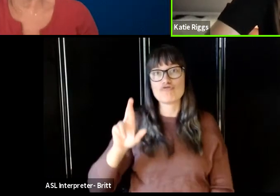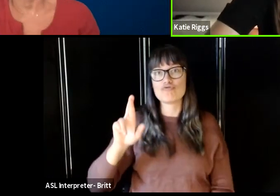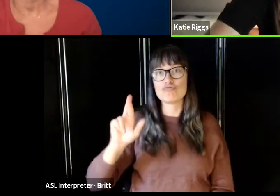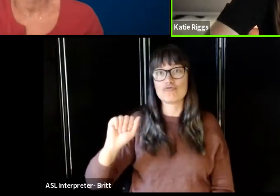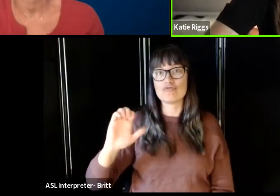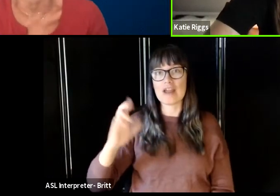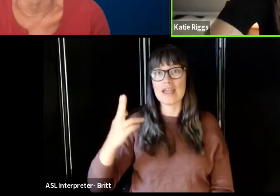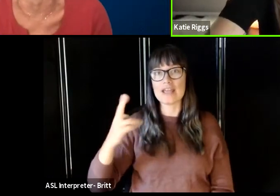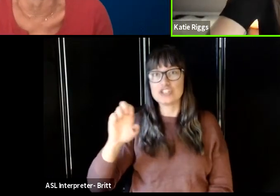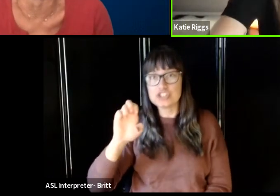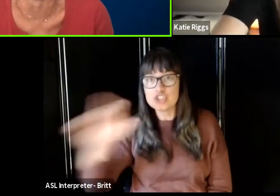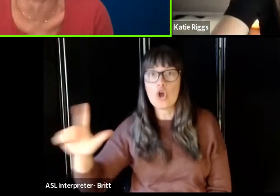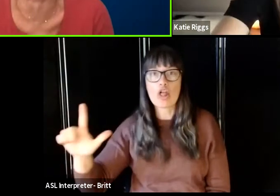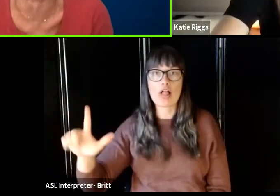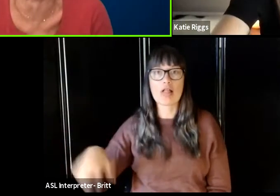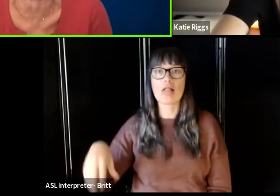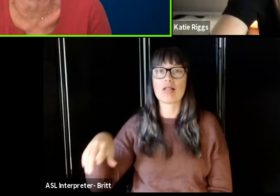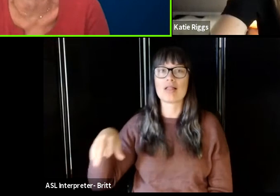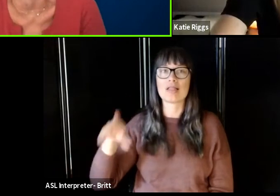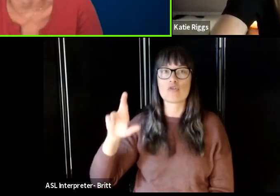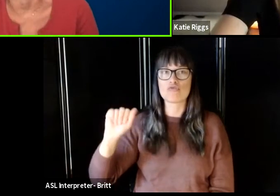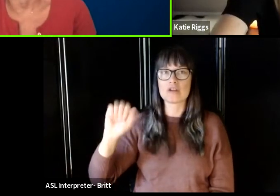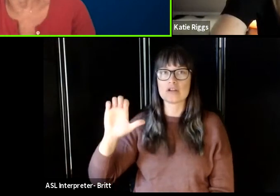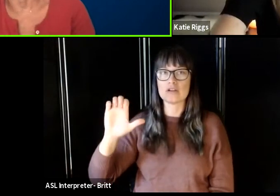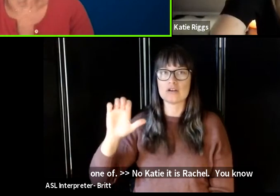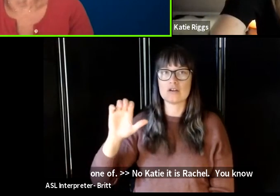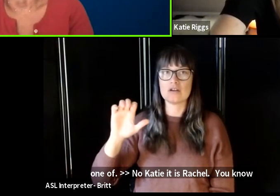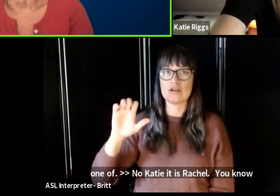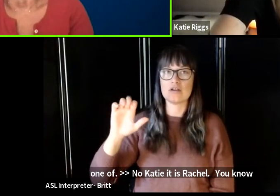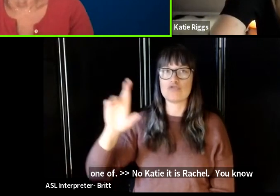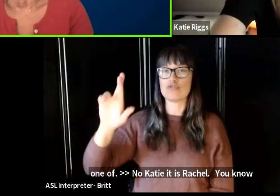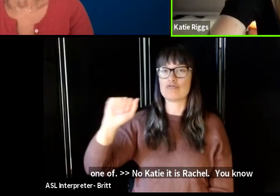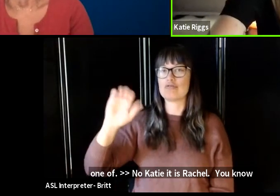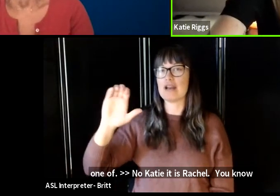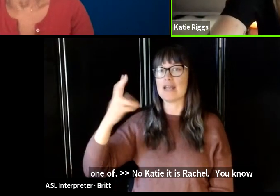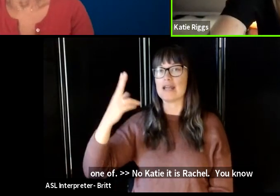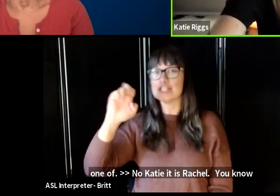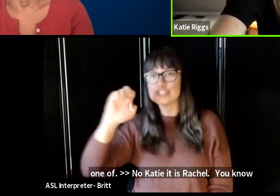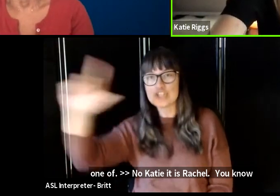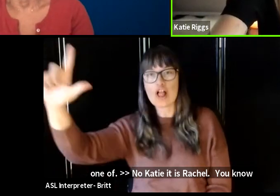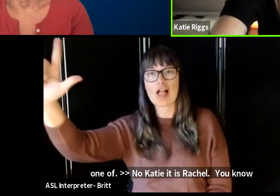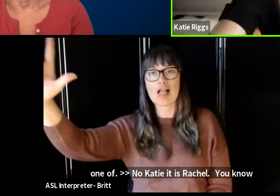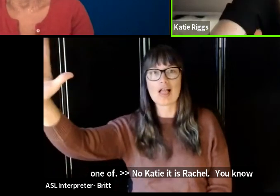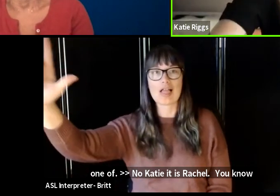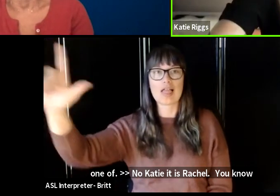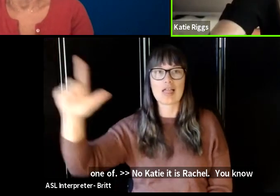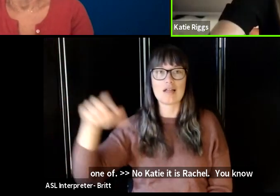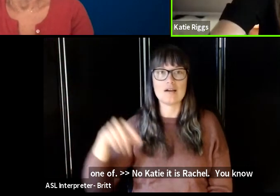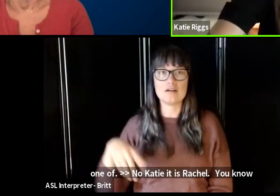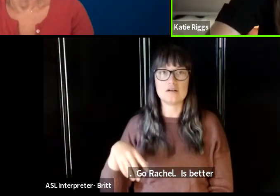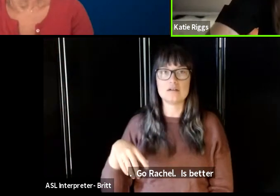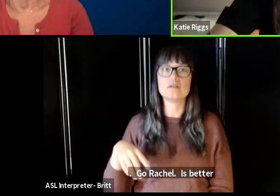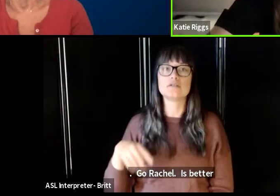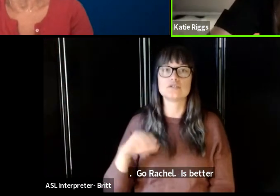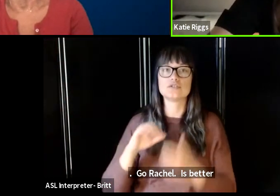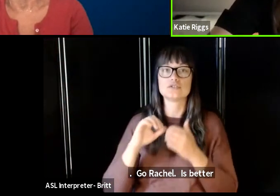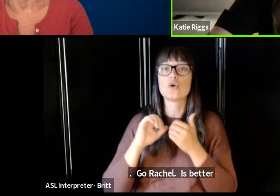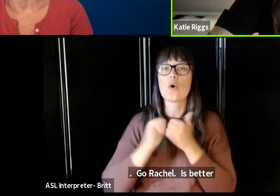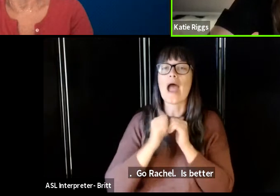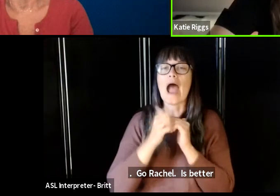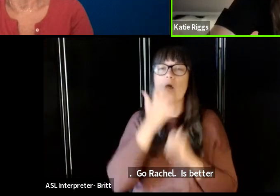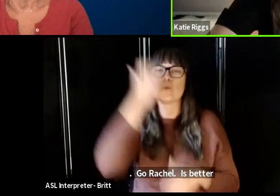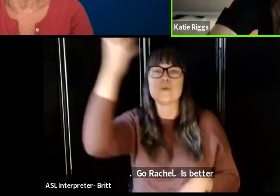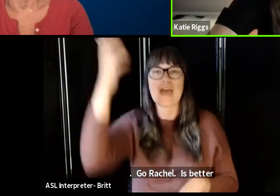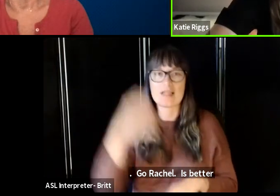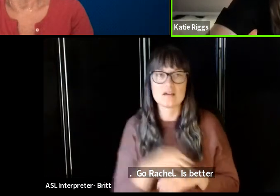It's Rachel. He'd go, Rachel is better than Rachel. Why? One,